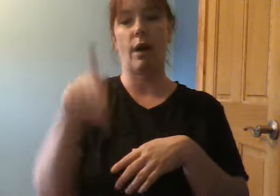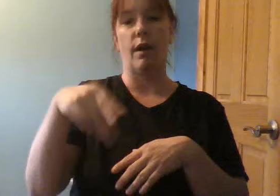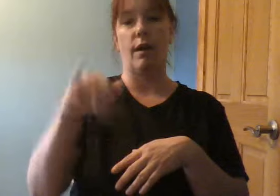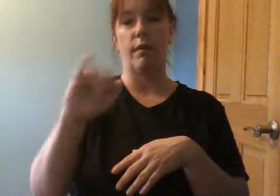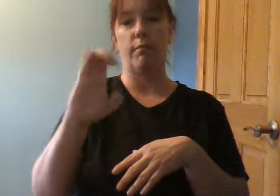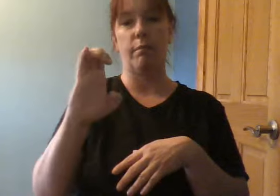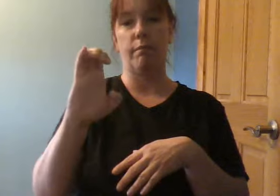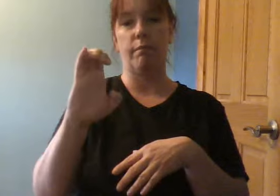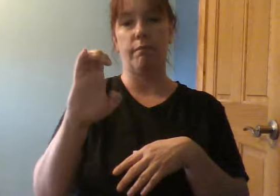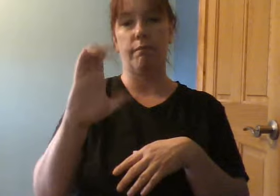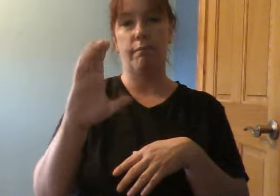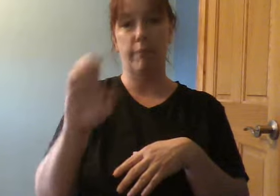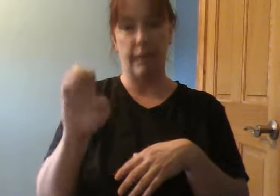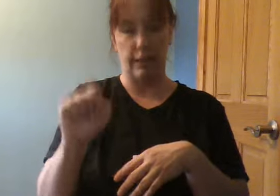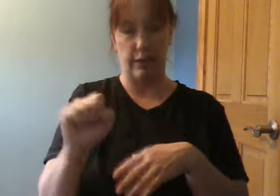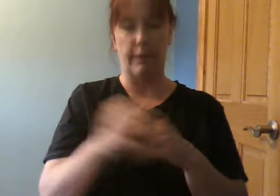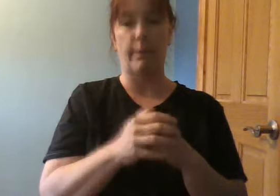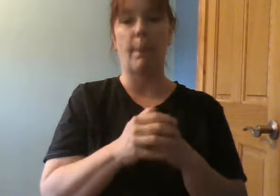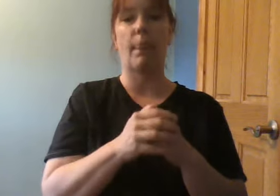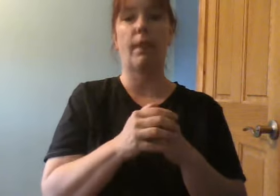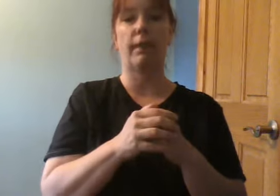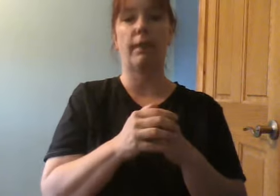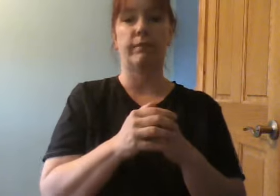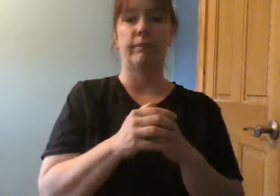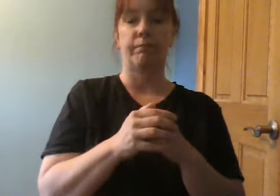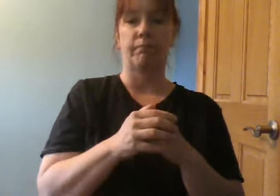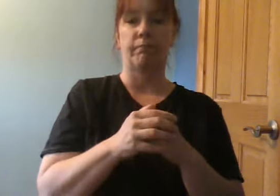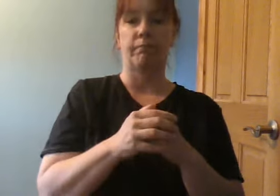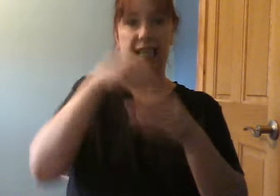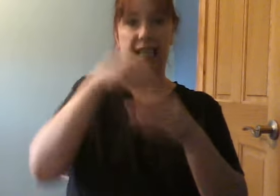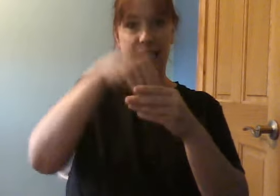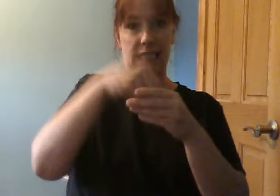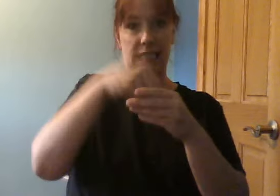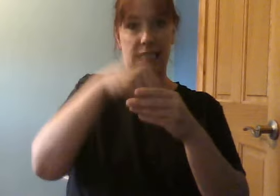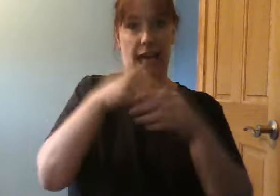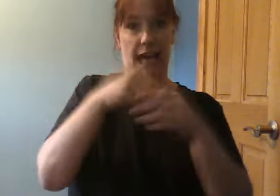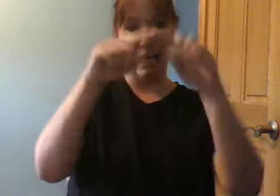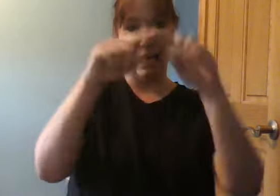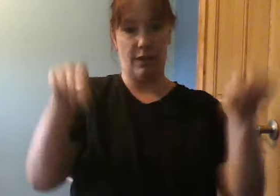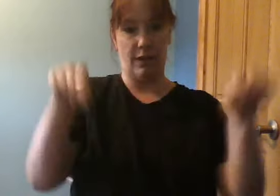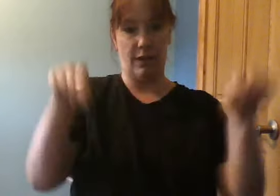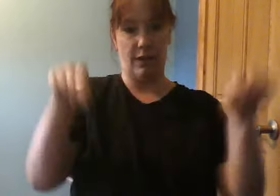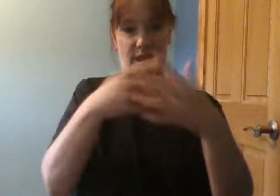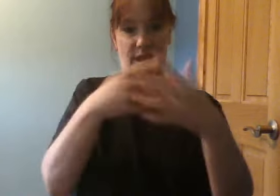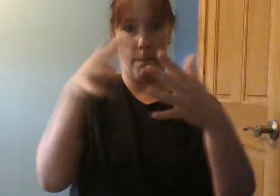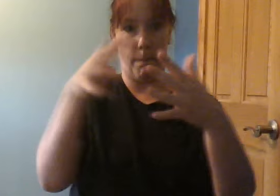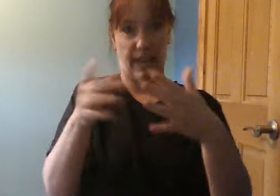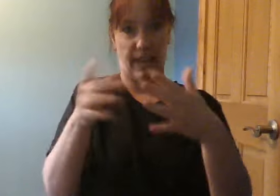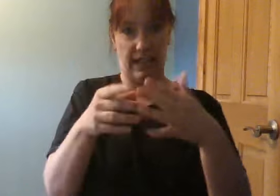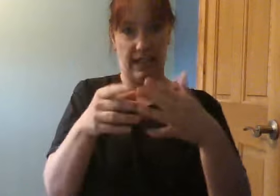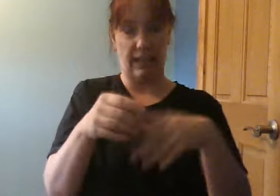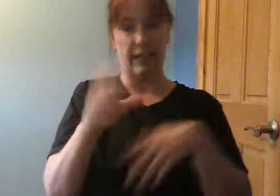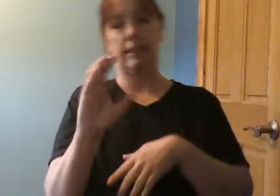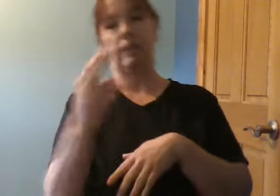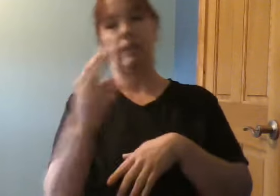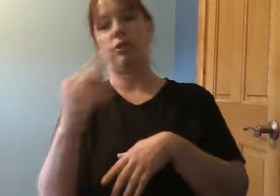into the canvas is a chip which identifies that as a real fake, if you see what I mean. So